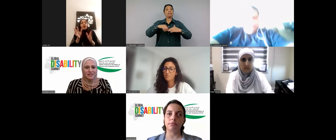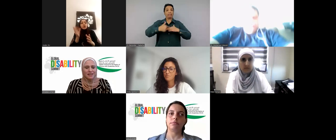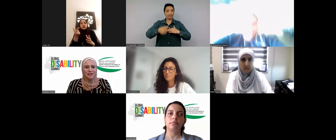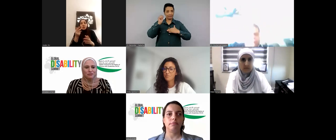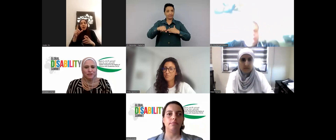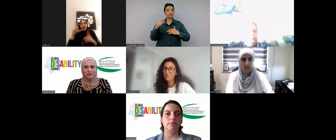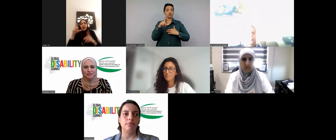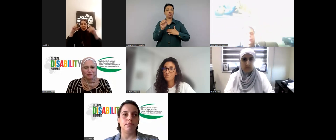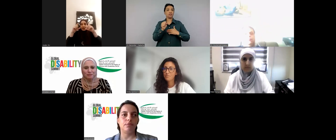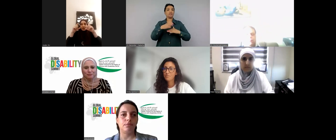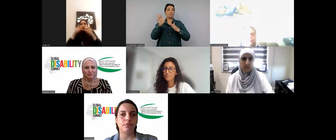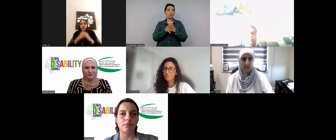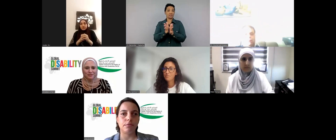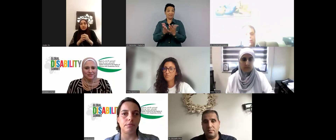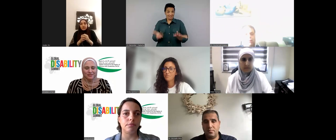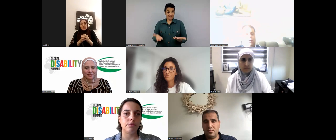GDS. Thank you very much.